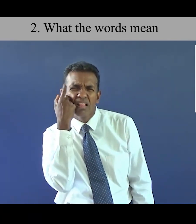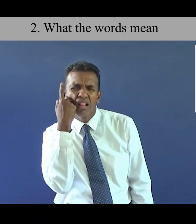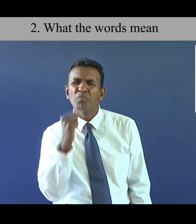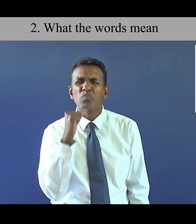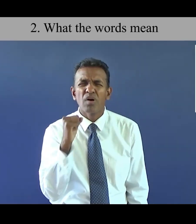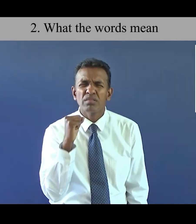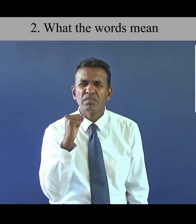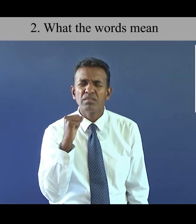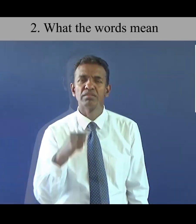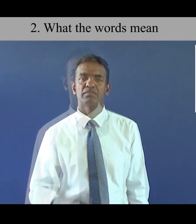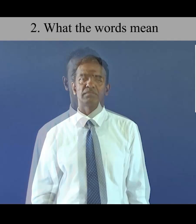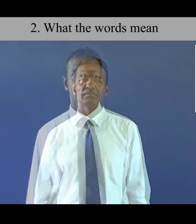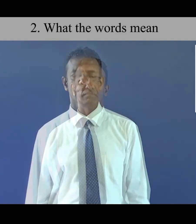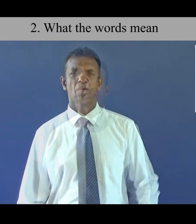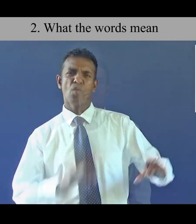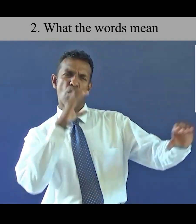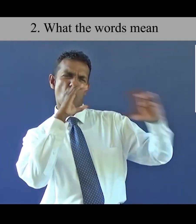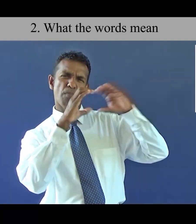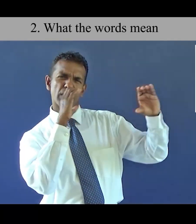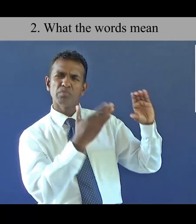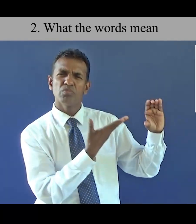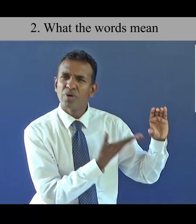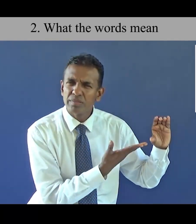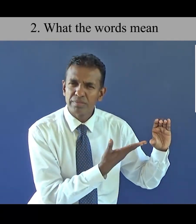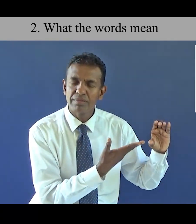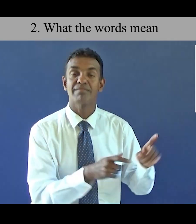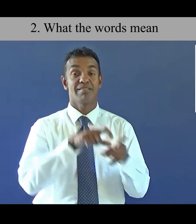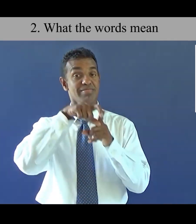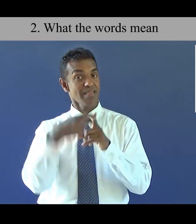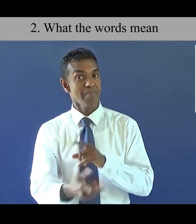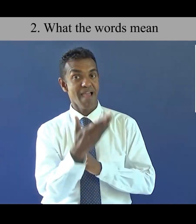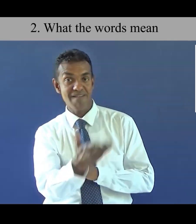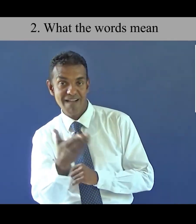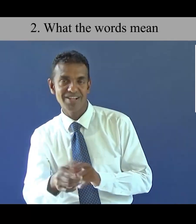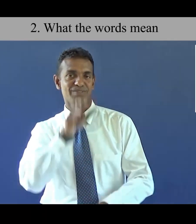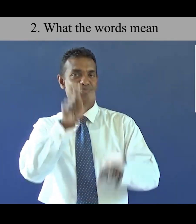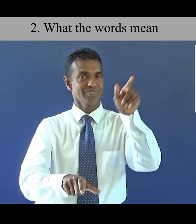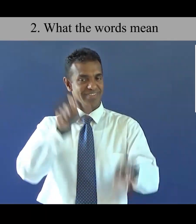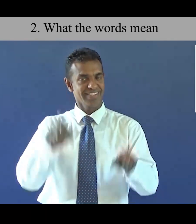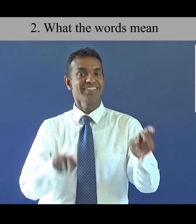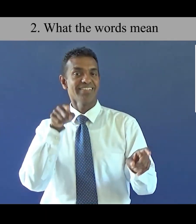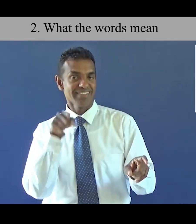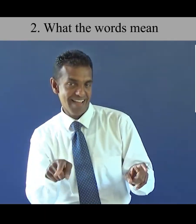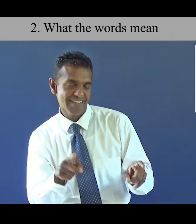Communication means the ways that help disabled people to talk and